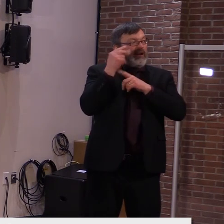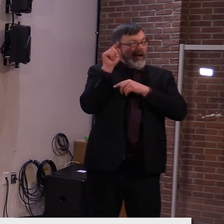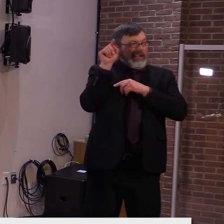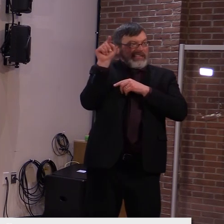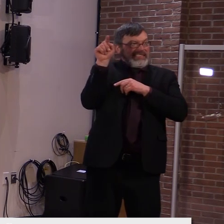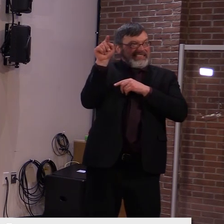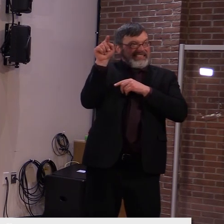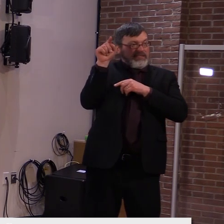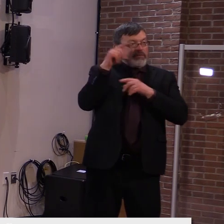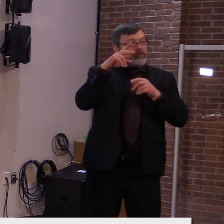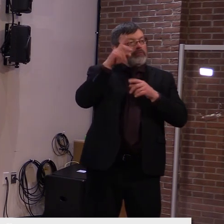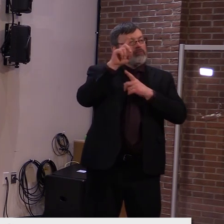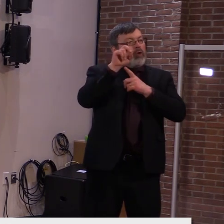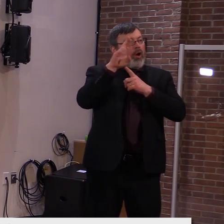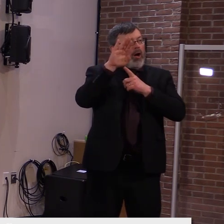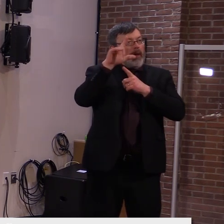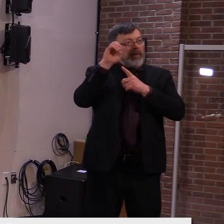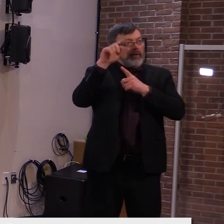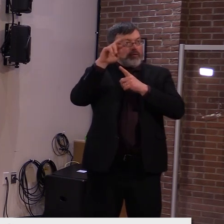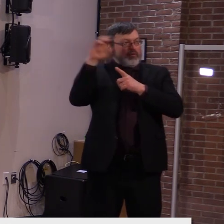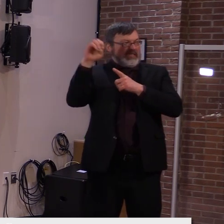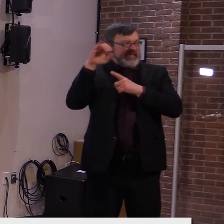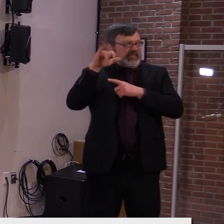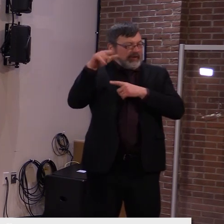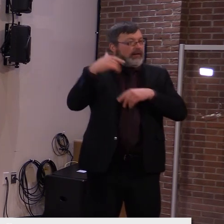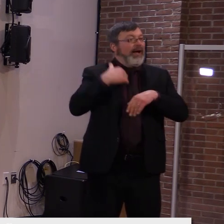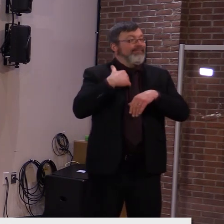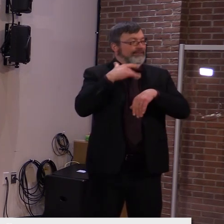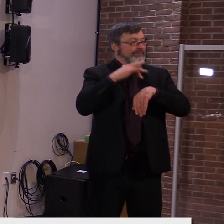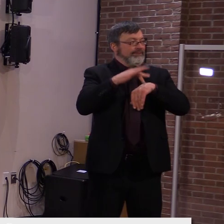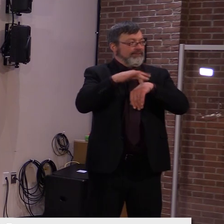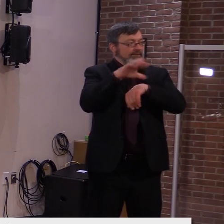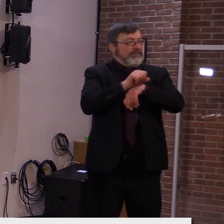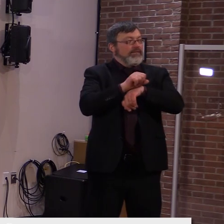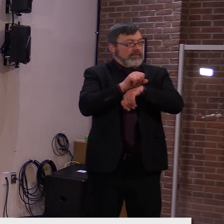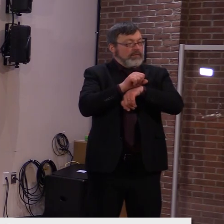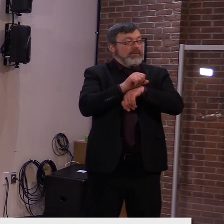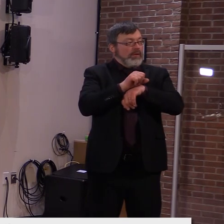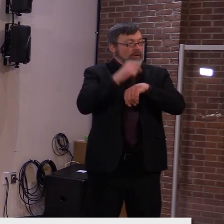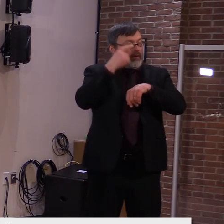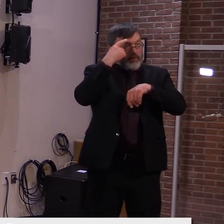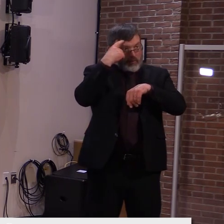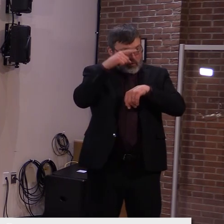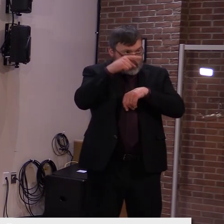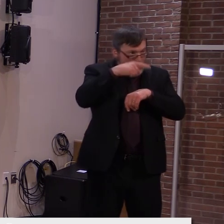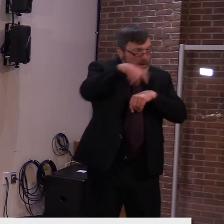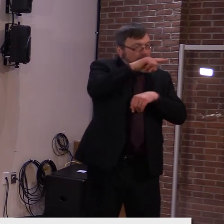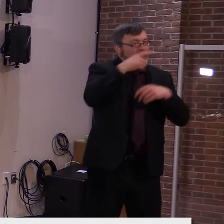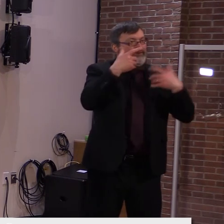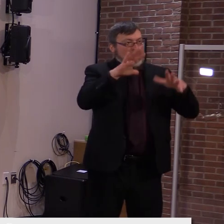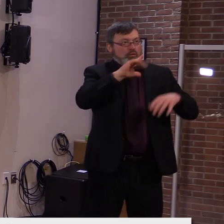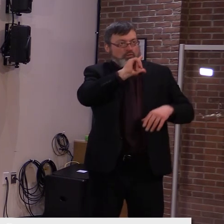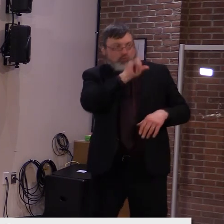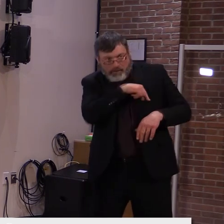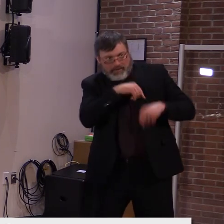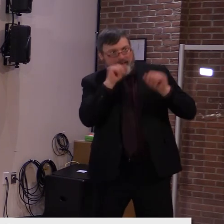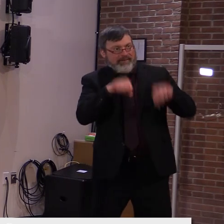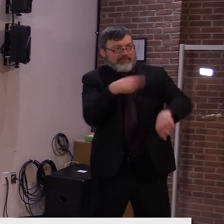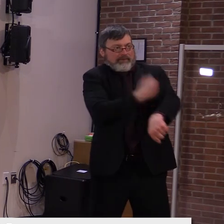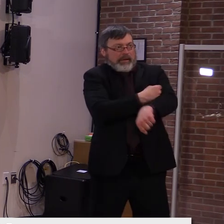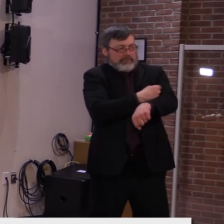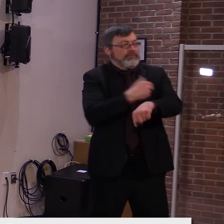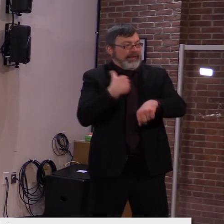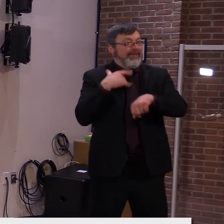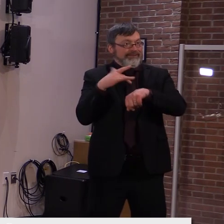healthvermont.gov/myvaccine. As a reminder, Walmart started vaccinations today in 6 stores in Vermont. Costco received